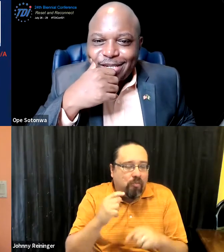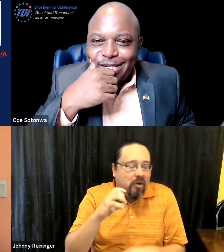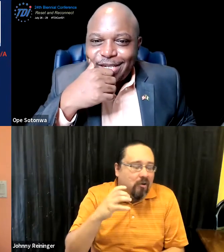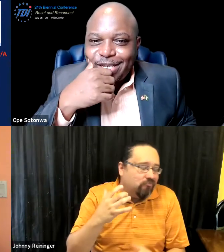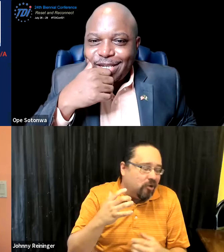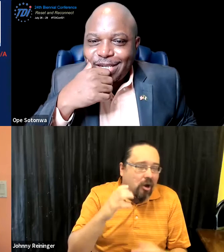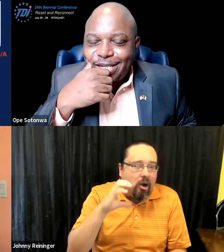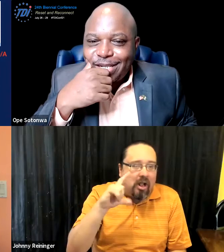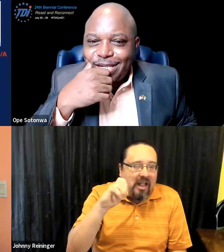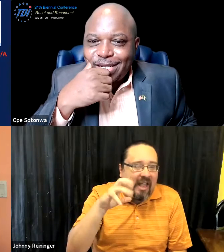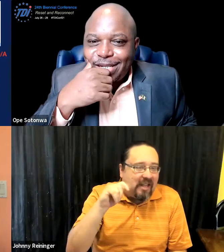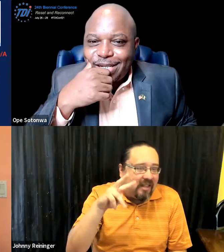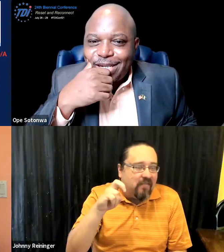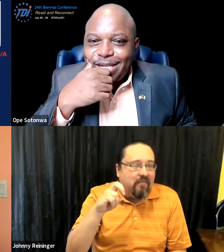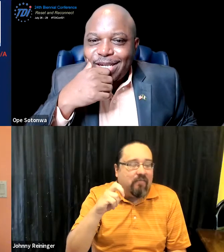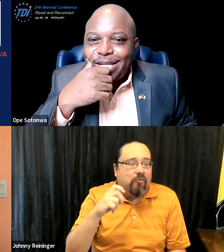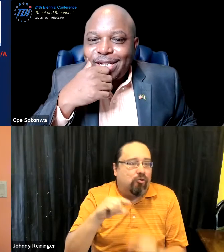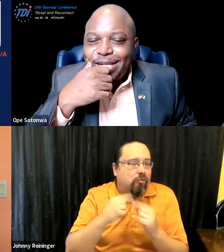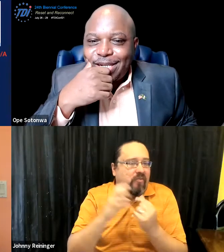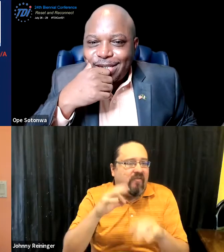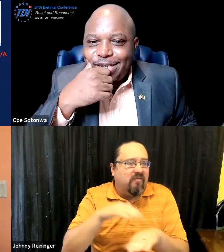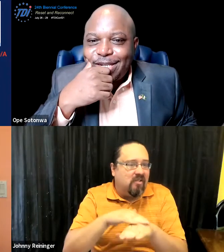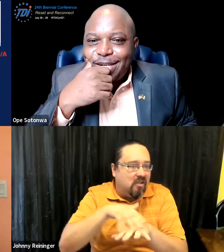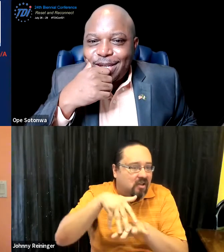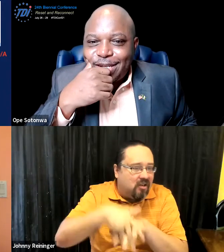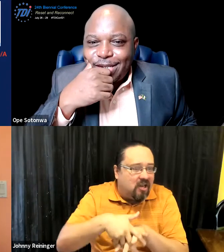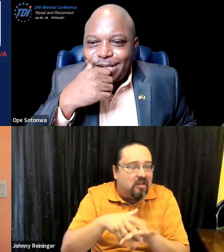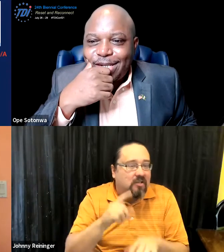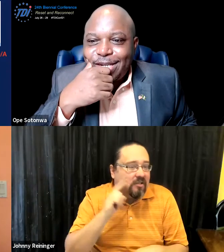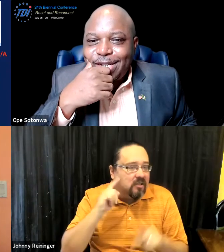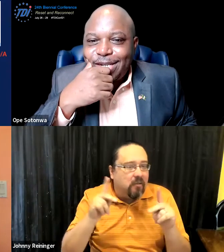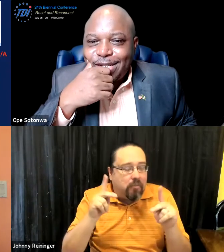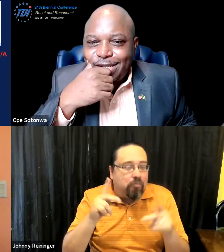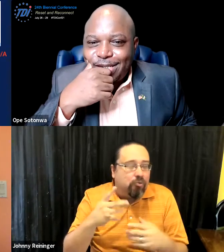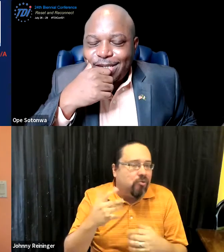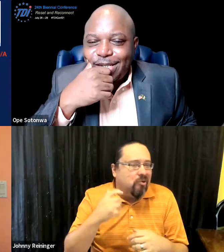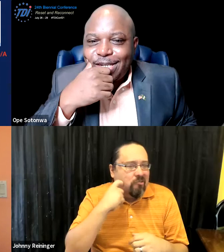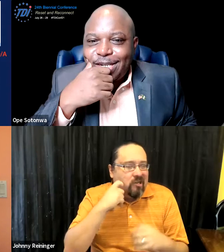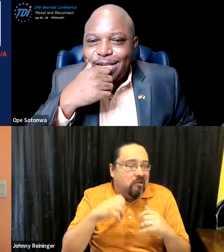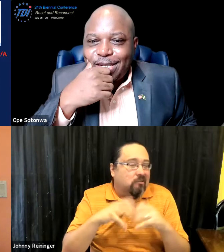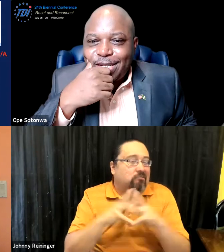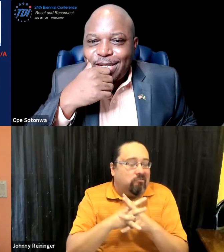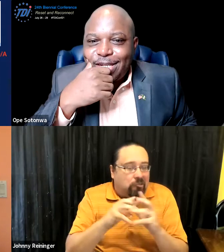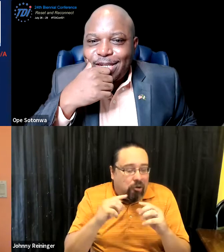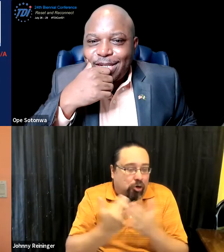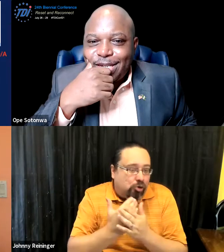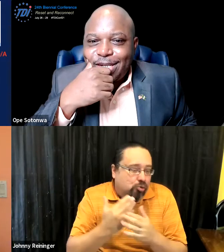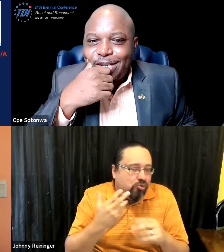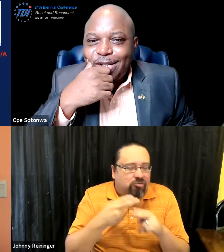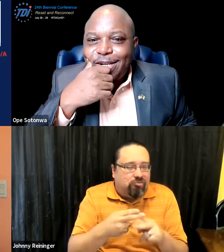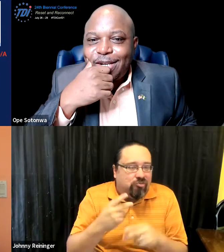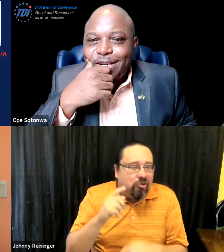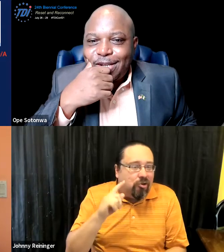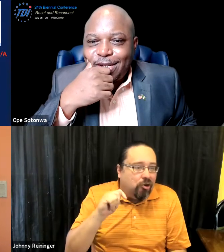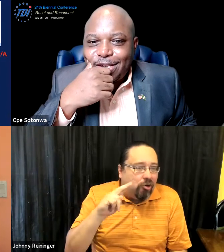Really, I work with a group, a collective group of Indigenous deaf people, and we